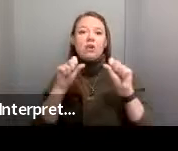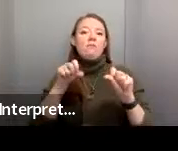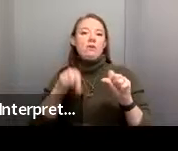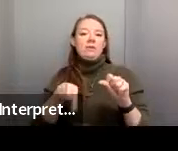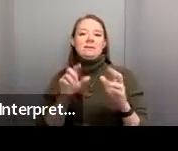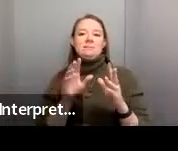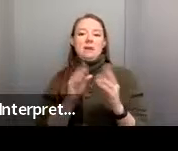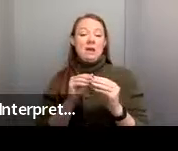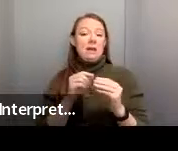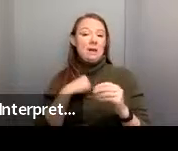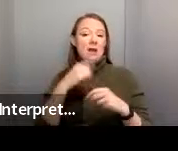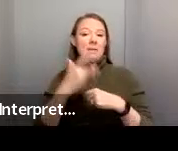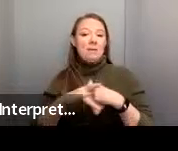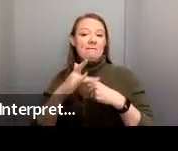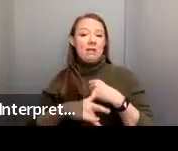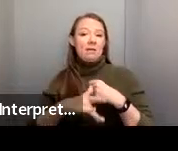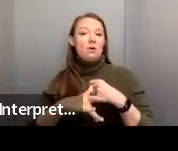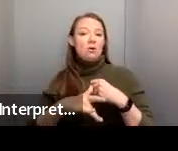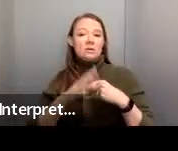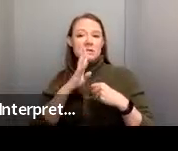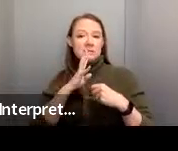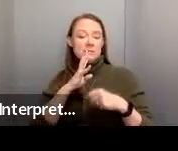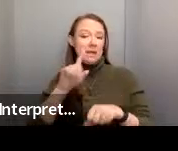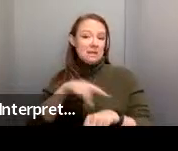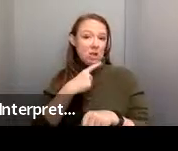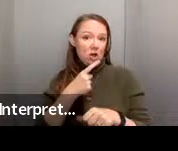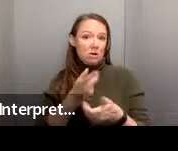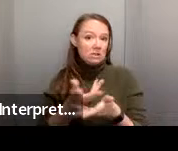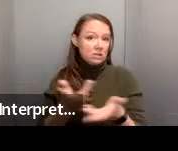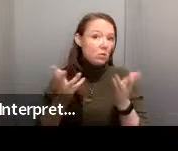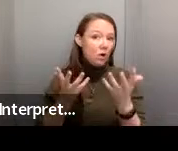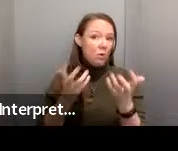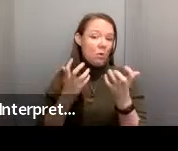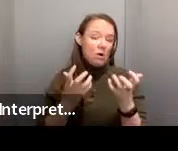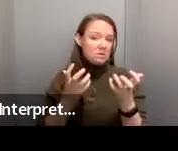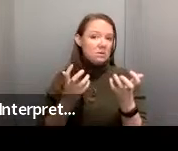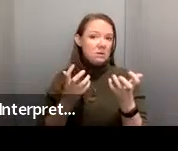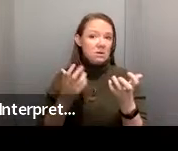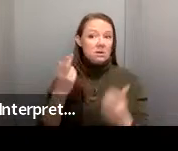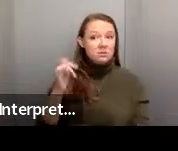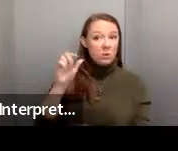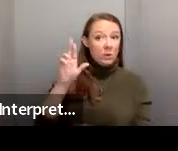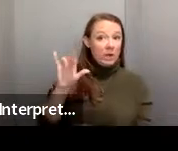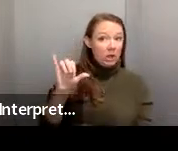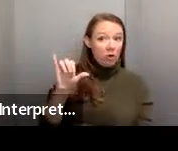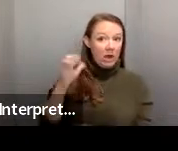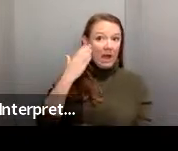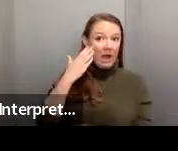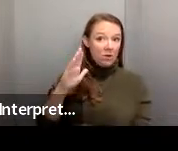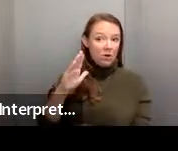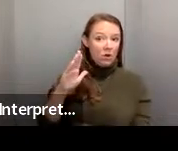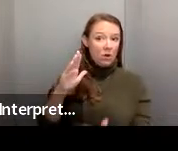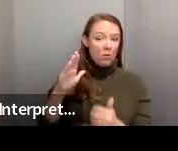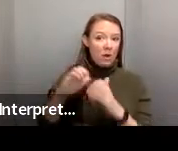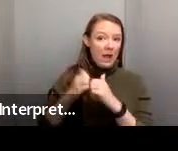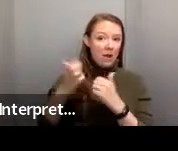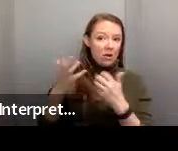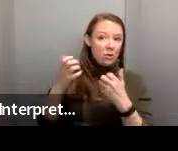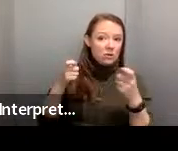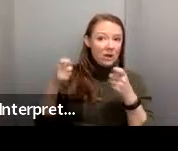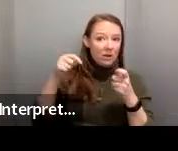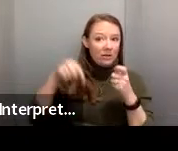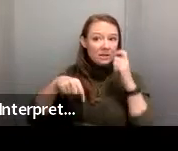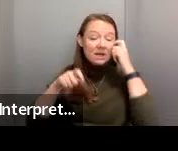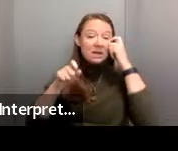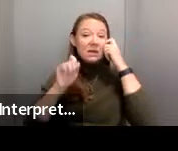am available to speak as long as you would like. So Hillary, I don't know how you would like to handle that. Yeah, if people